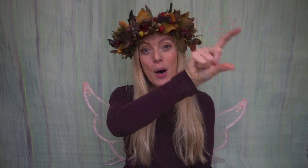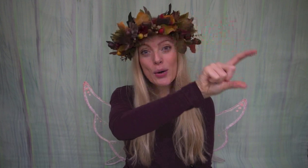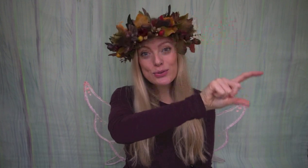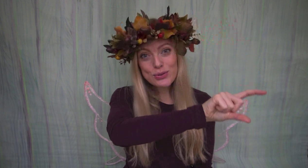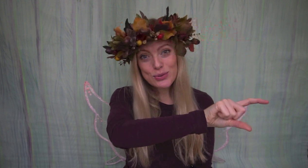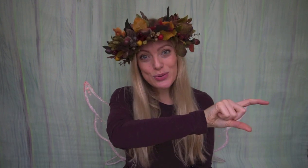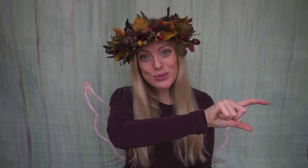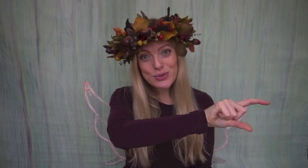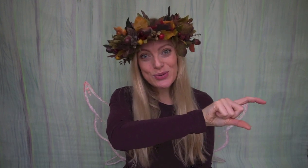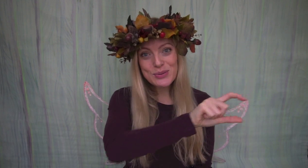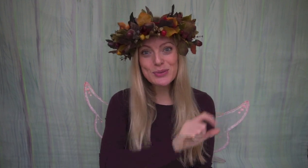rainbow too.